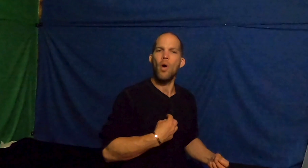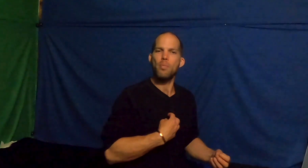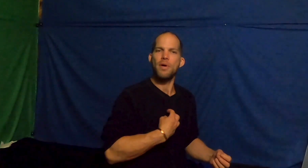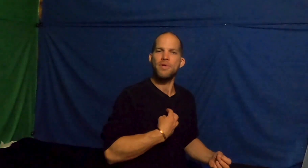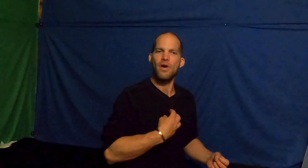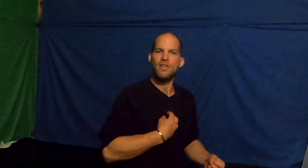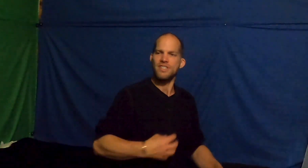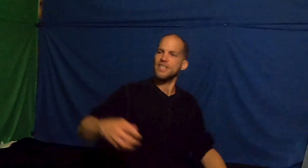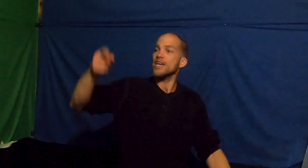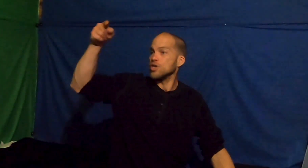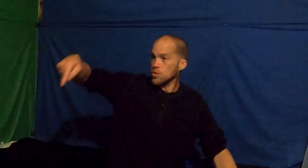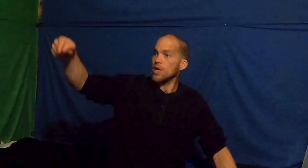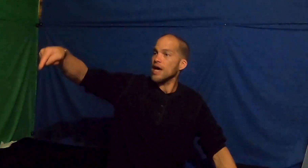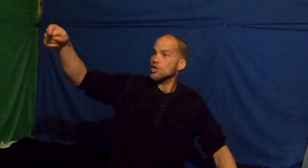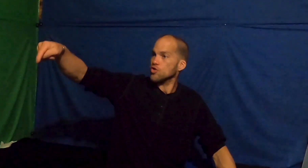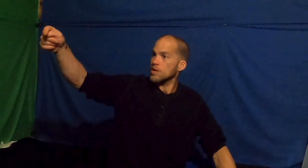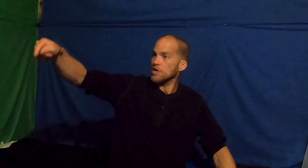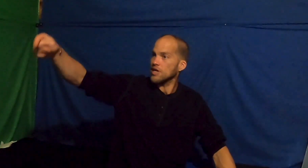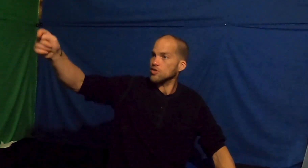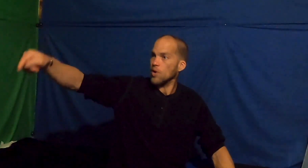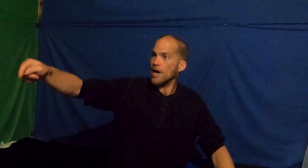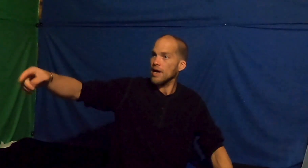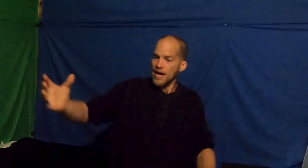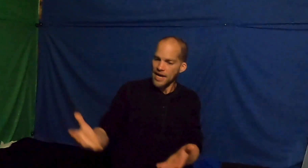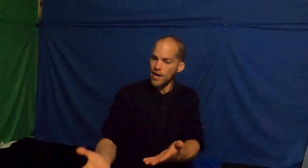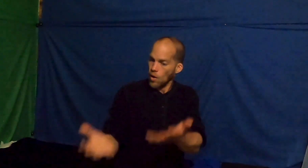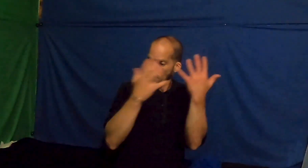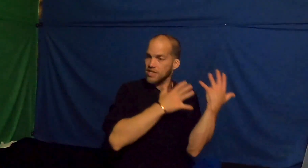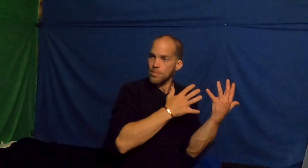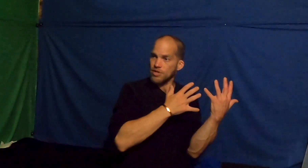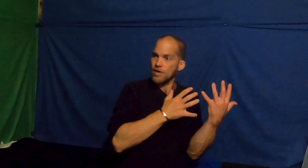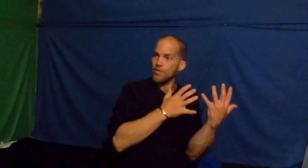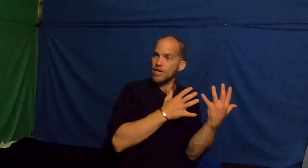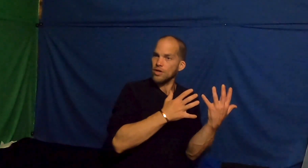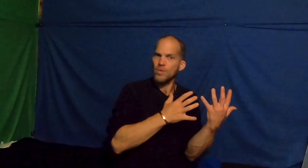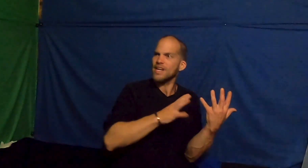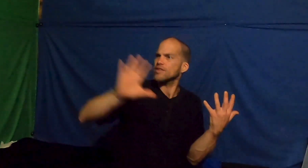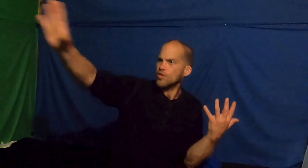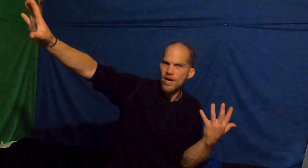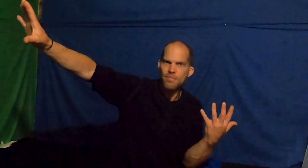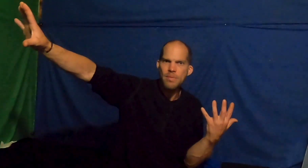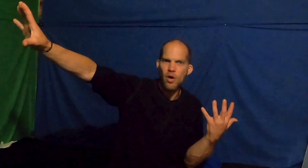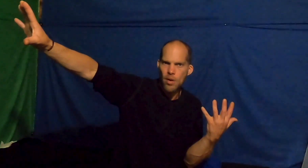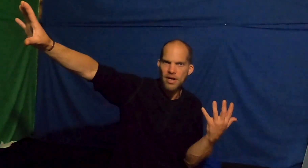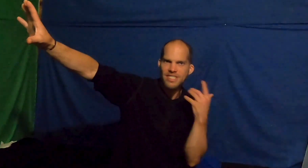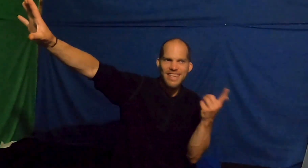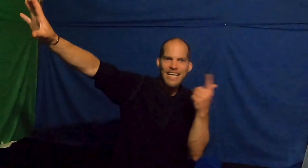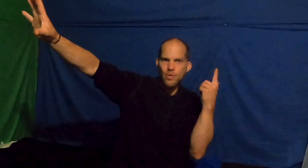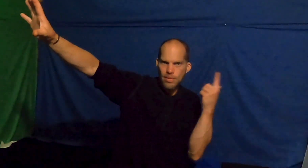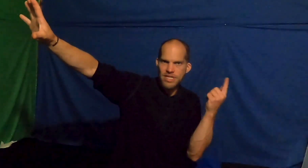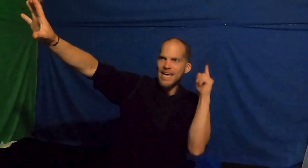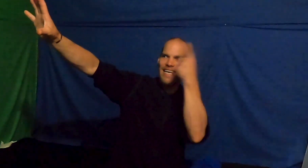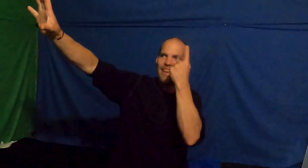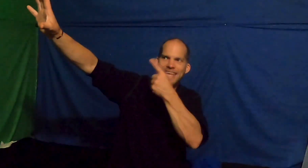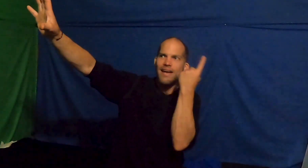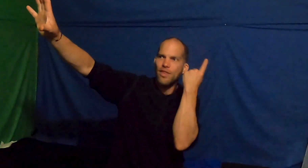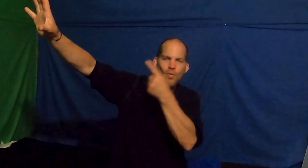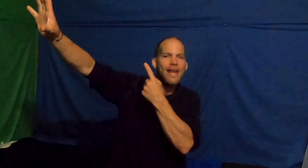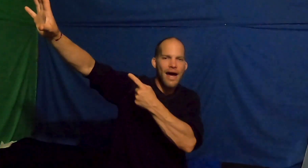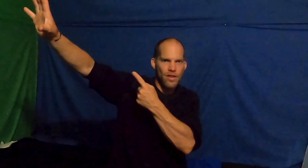open up their hearts and say, you can't treat me this way. And then all this deeper stuff we can learn without the threat of people harming us. That's what I'm saying. Get that threat out of the